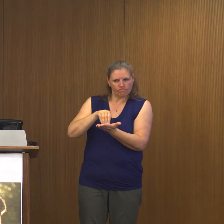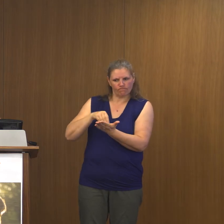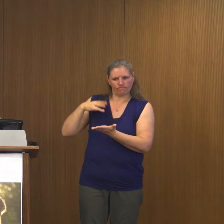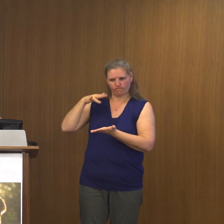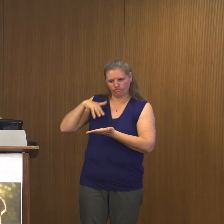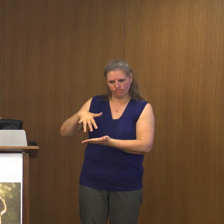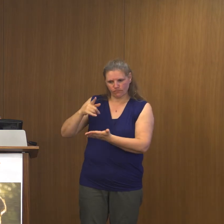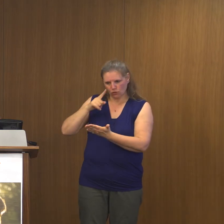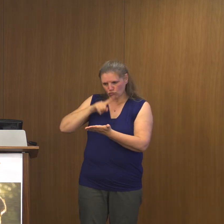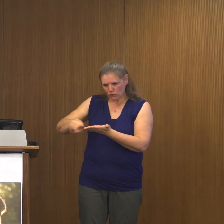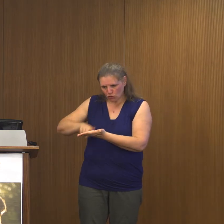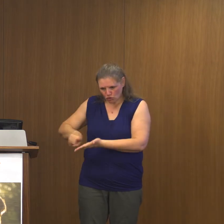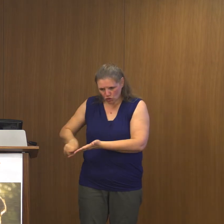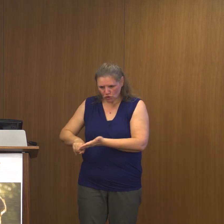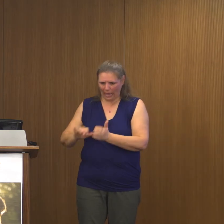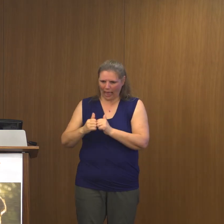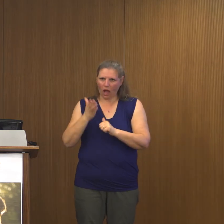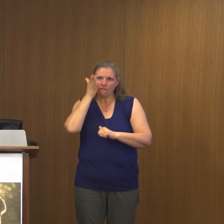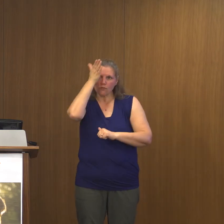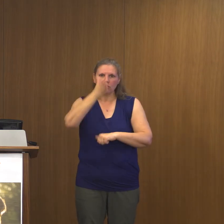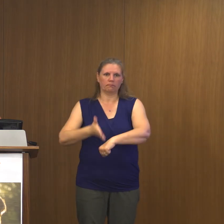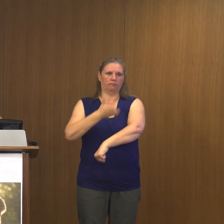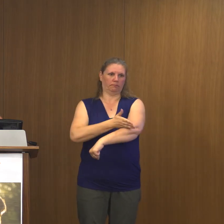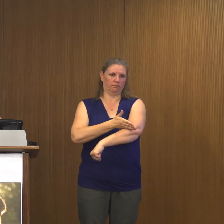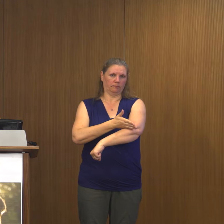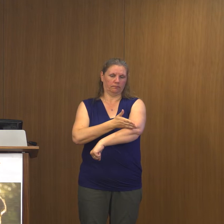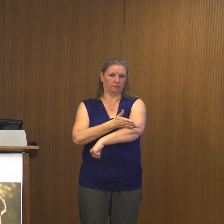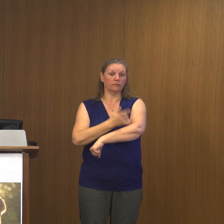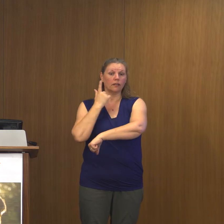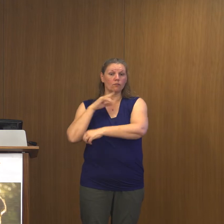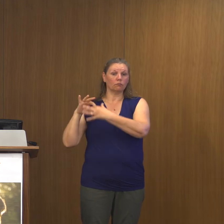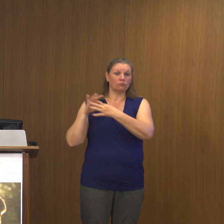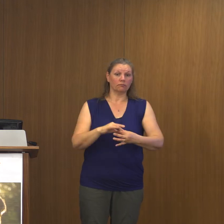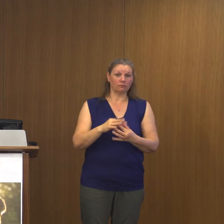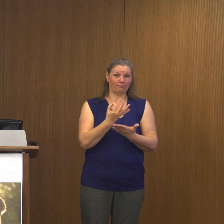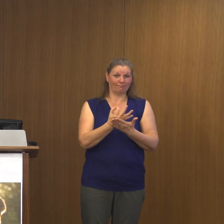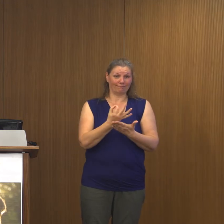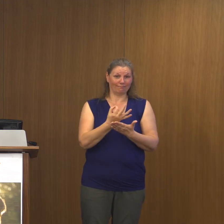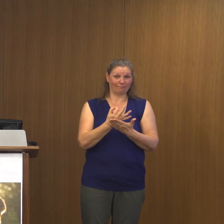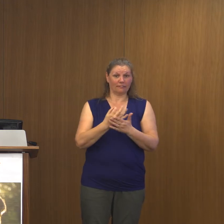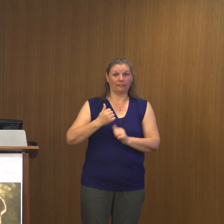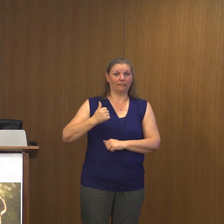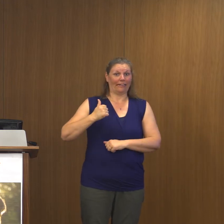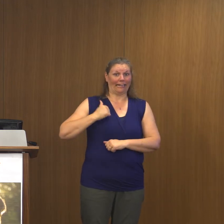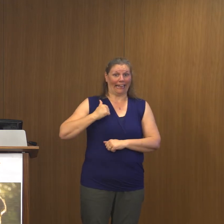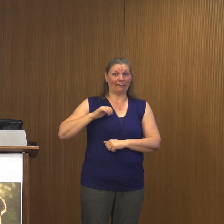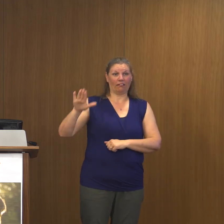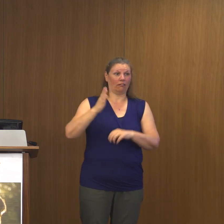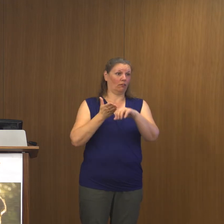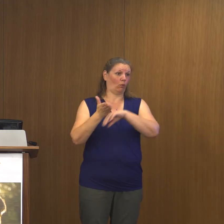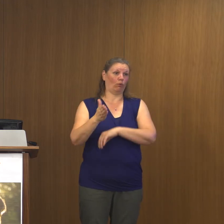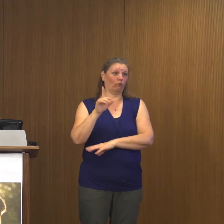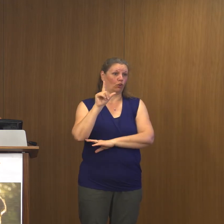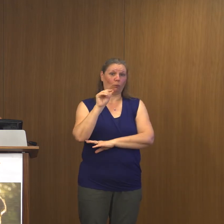partnerships, how we can make this better. In terms of socioeconomic cost of neurodisability in Canada, there's over 20 billion per year, so it's